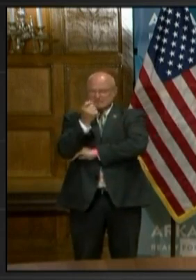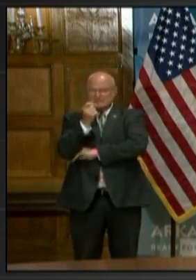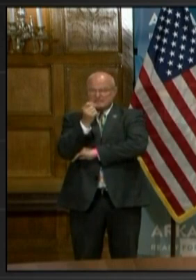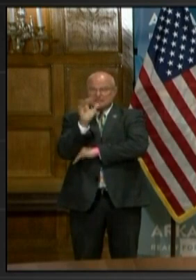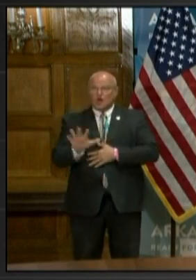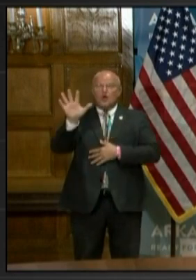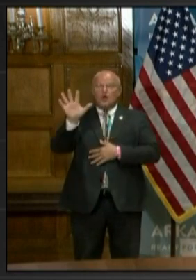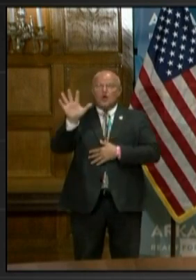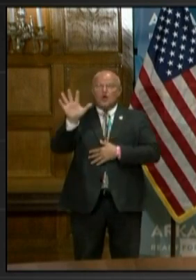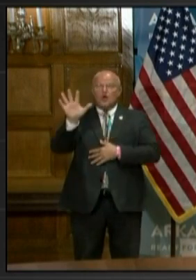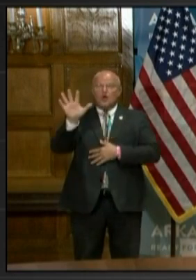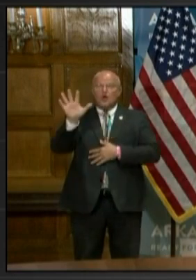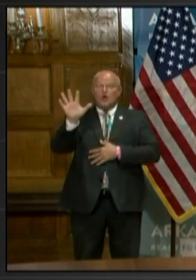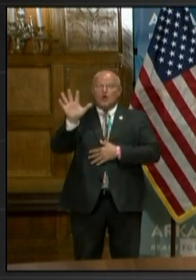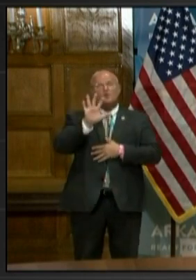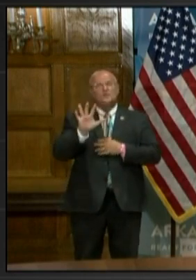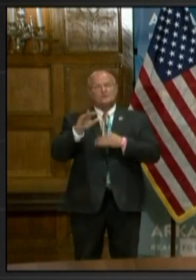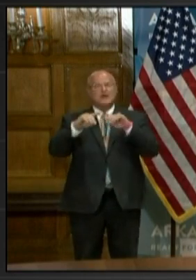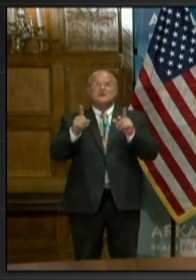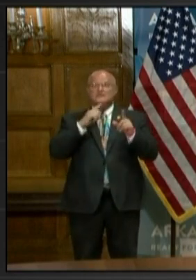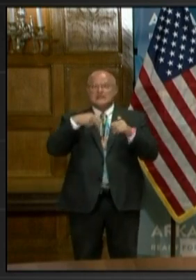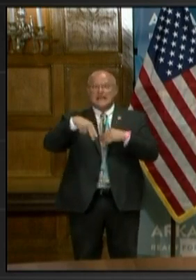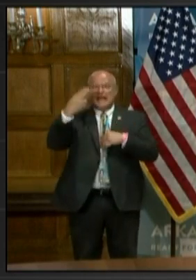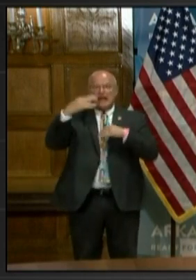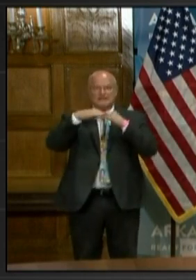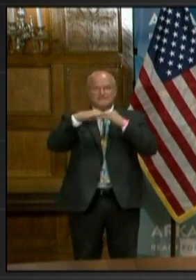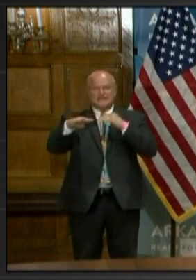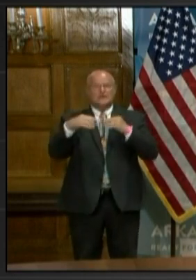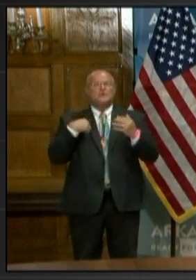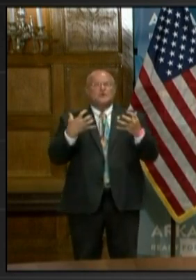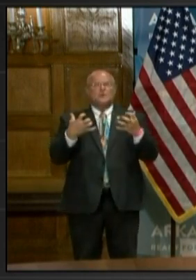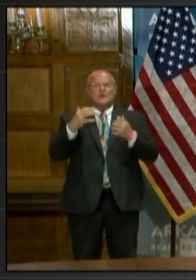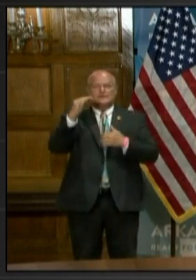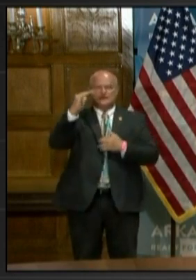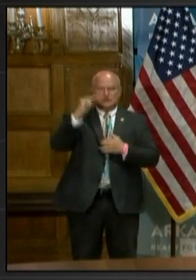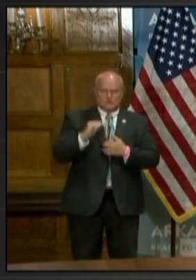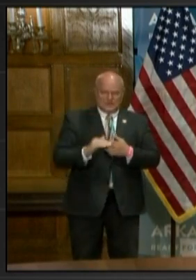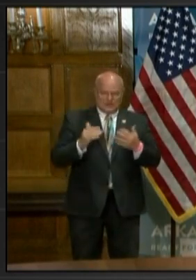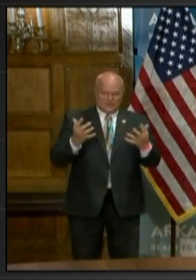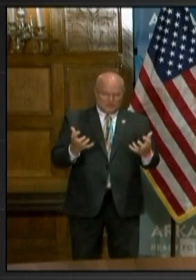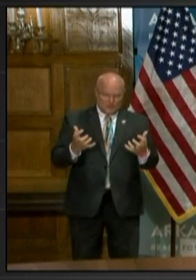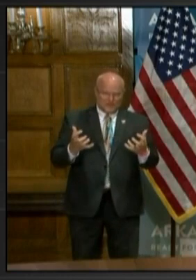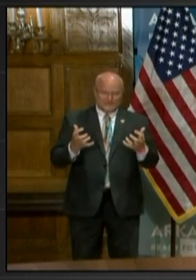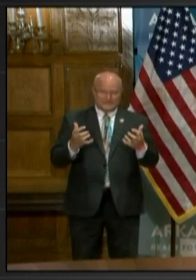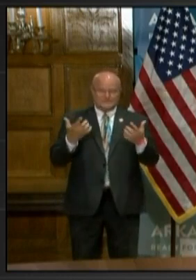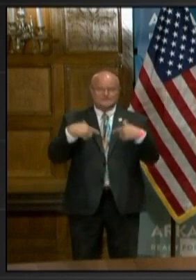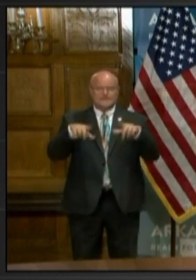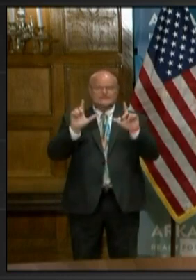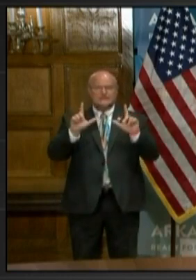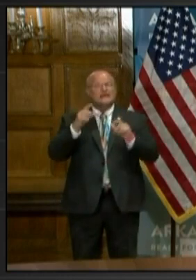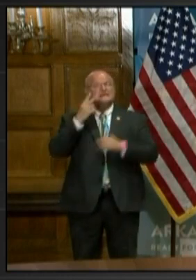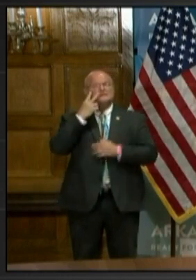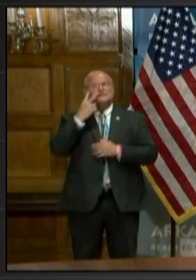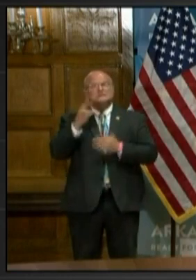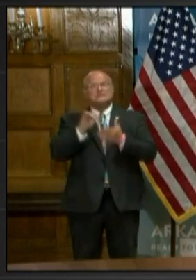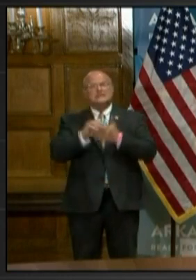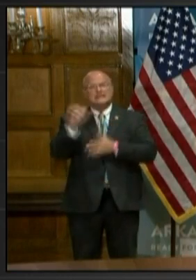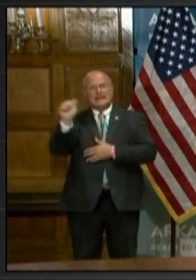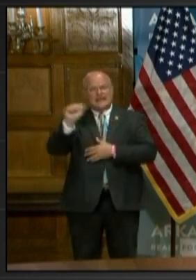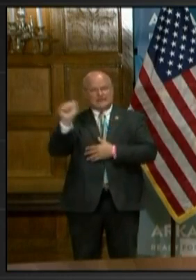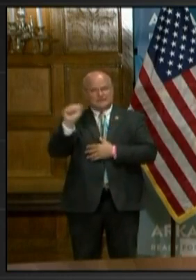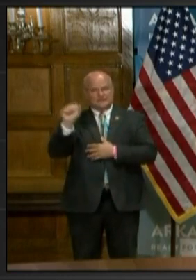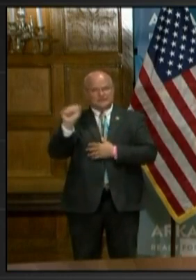Overall, it's flat, but it's a very high flat. We want that to go down. You go to the next slide, you'll see the